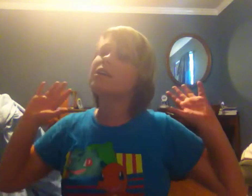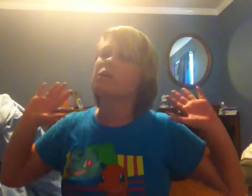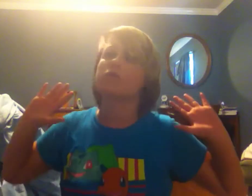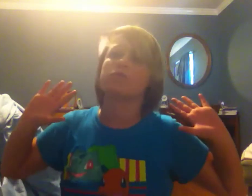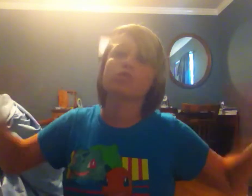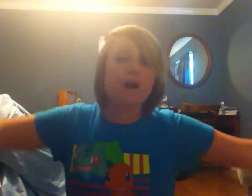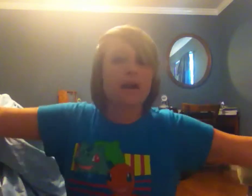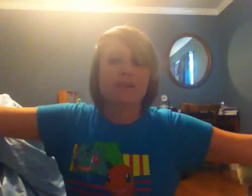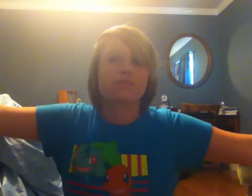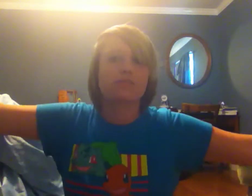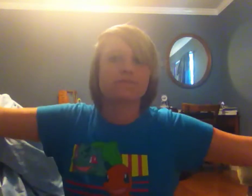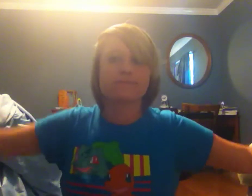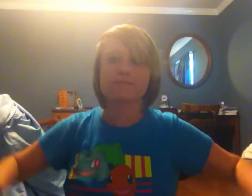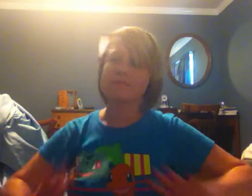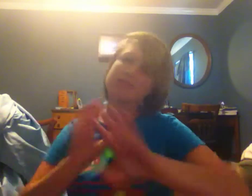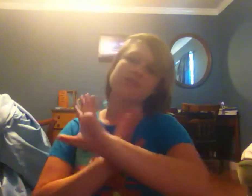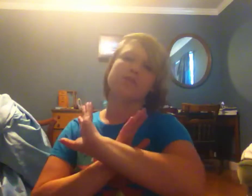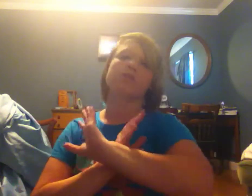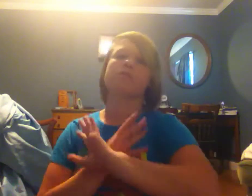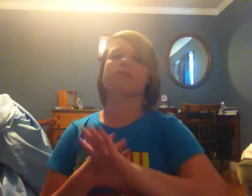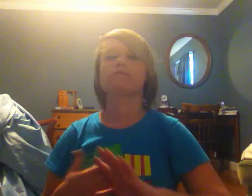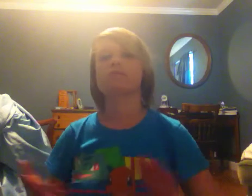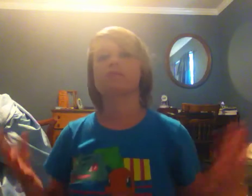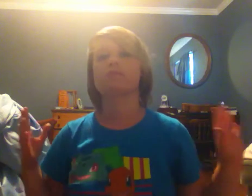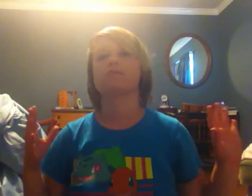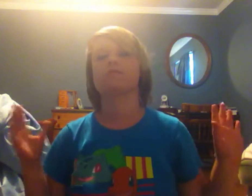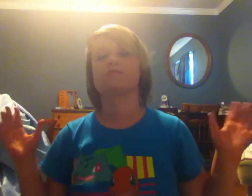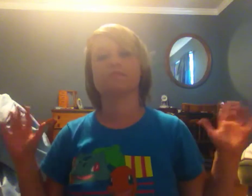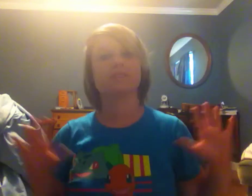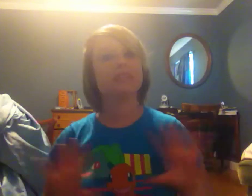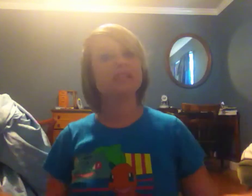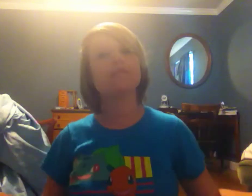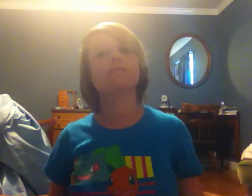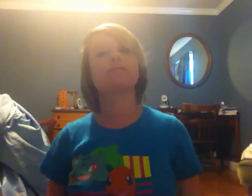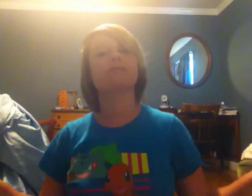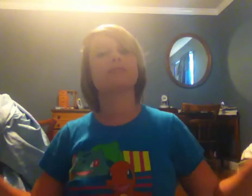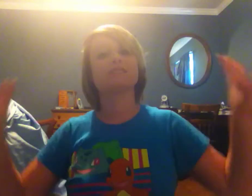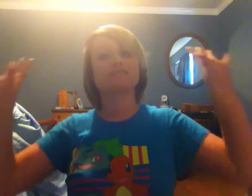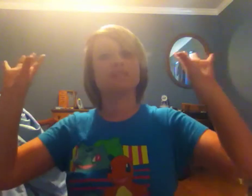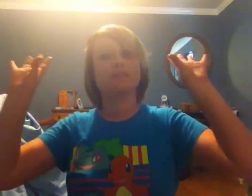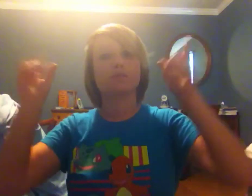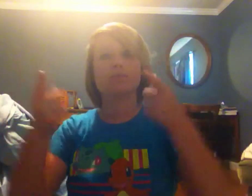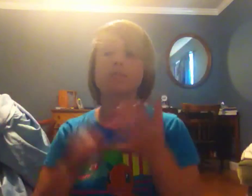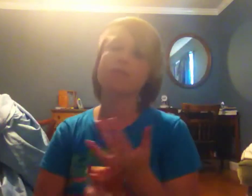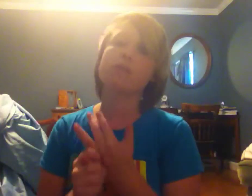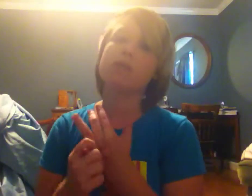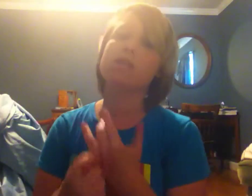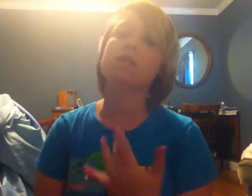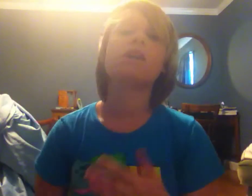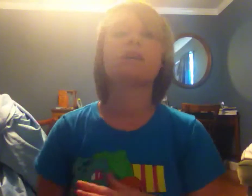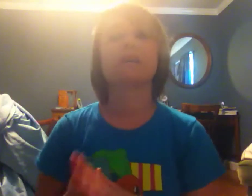or throughout high school or throughout any place, work,